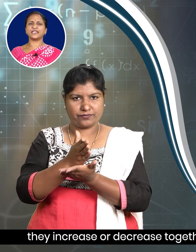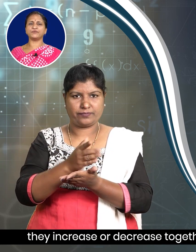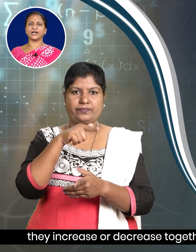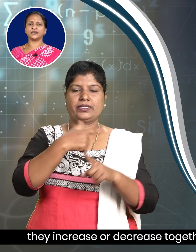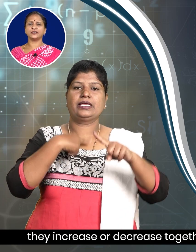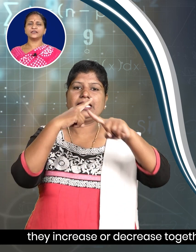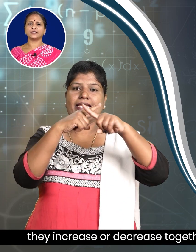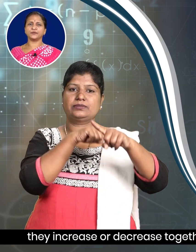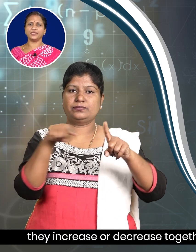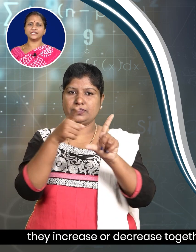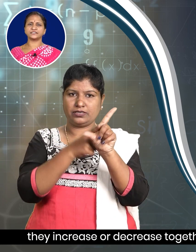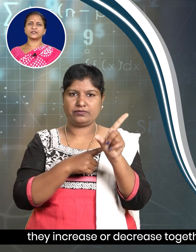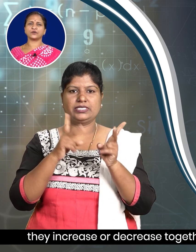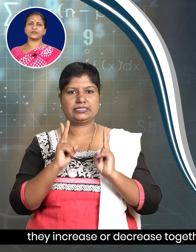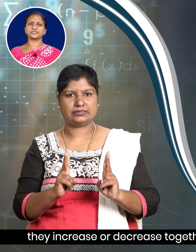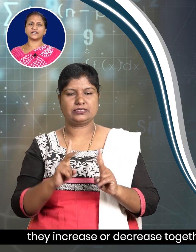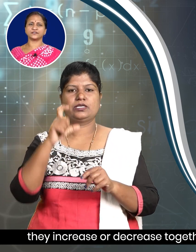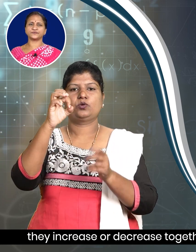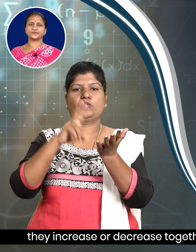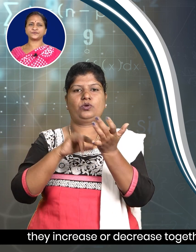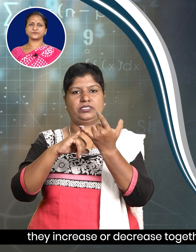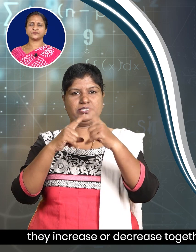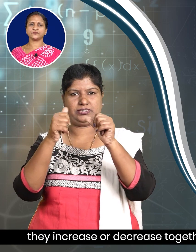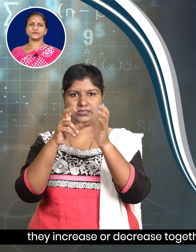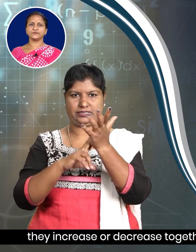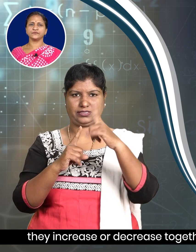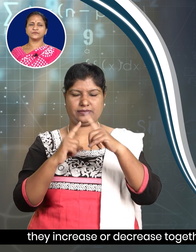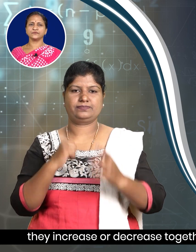x by y remains constant.